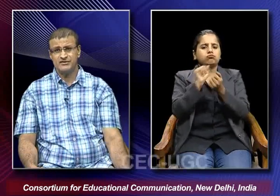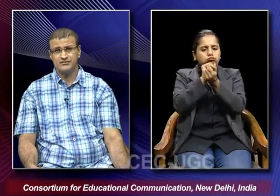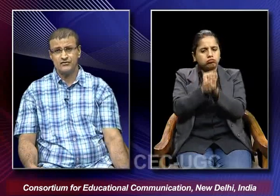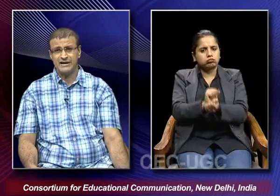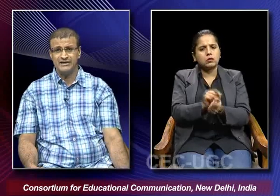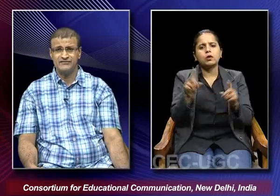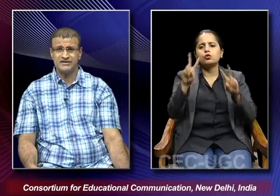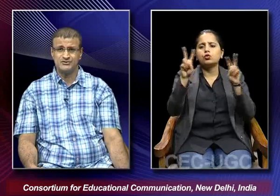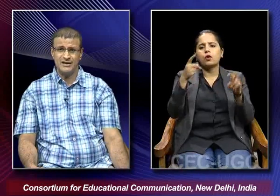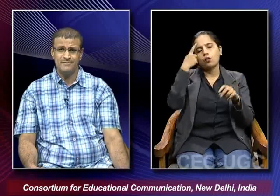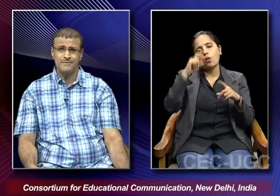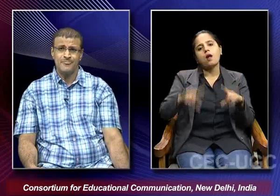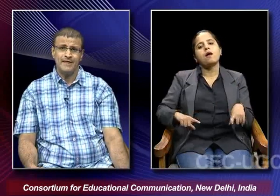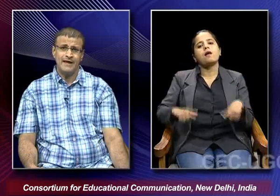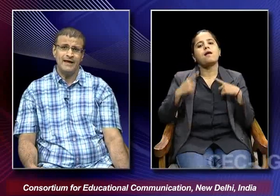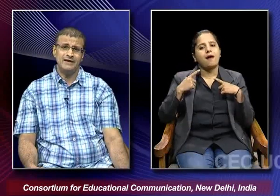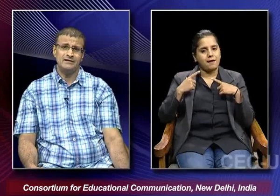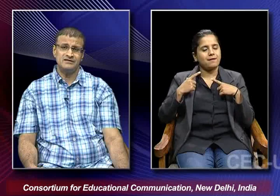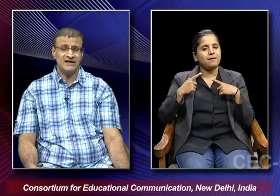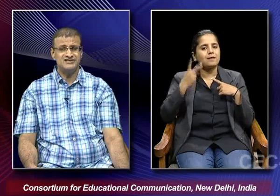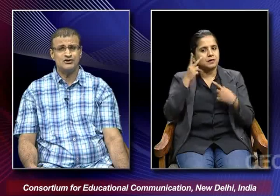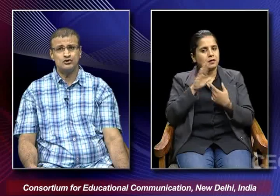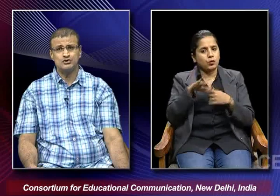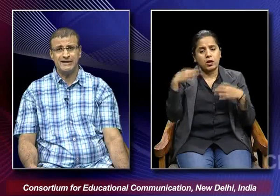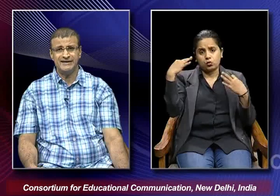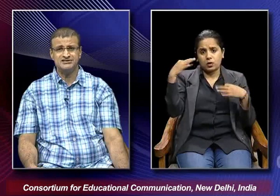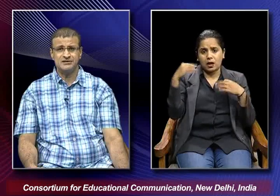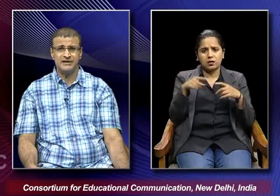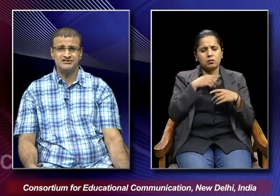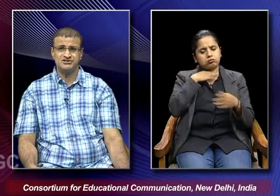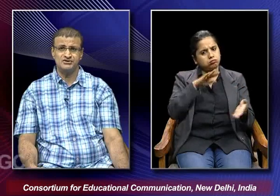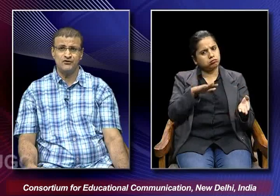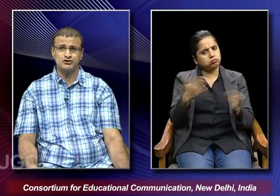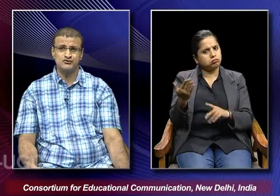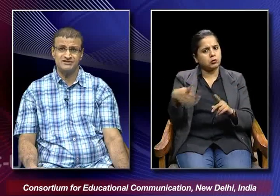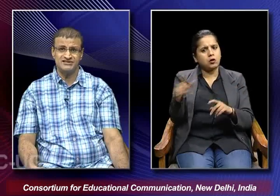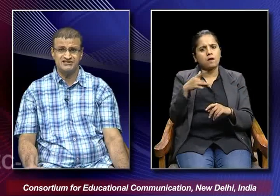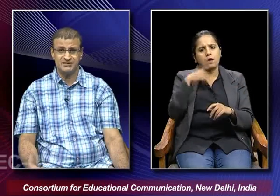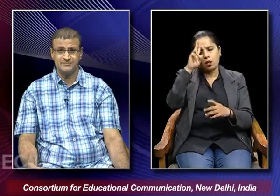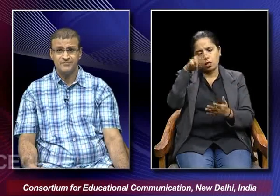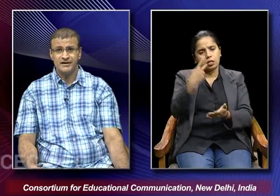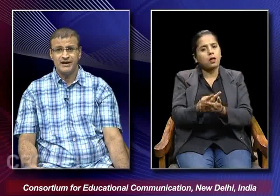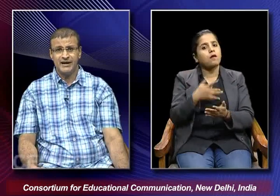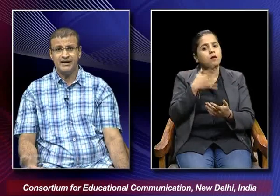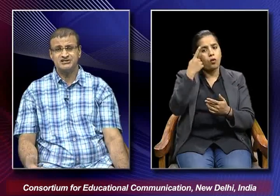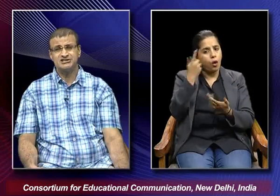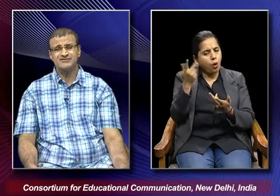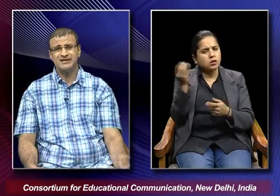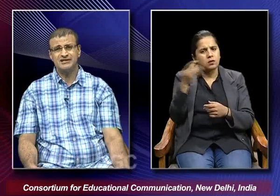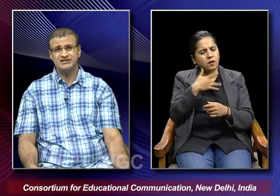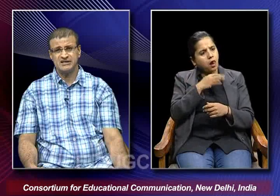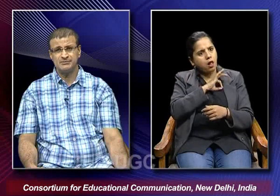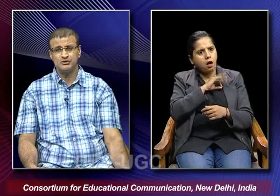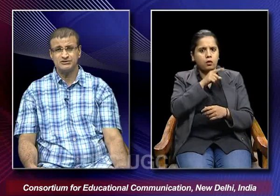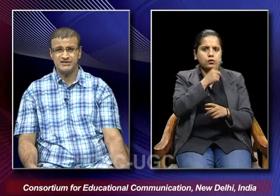a metaphor for life as well and the dancer also dies as she falls for the teacher and she is